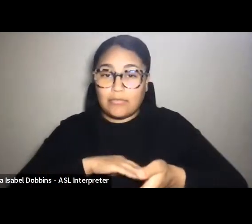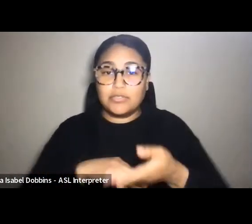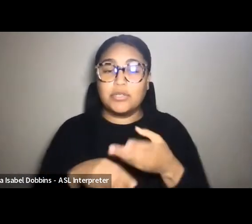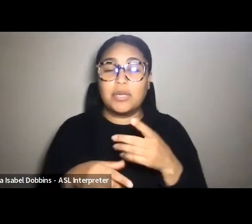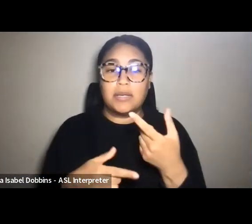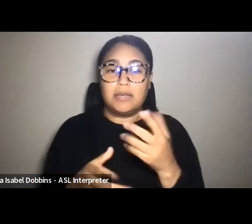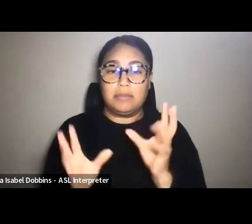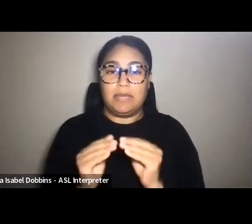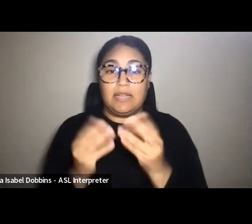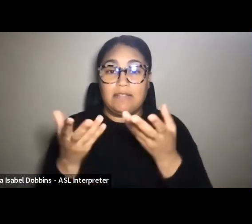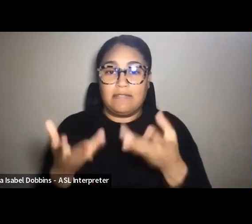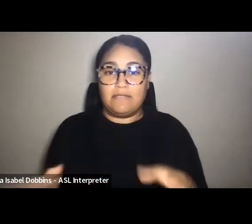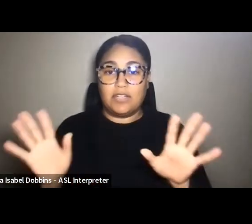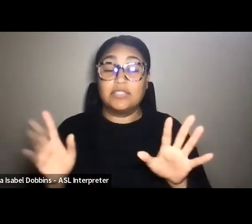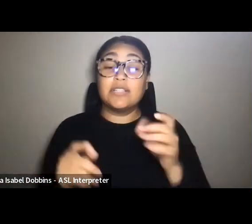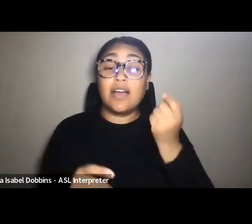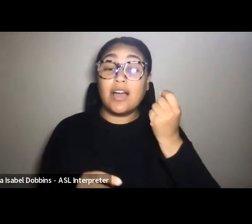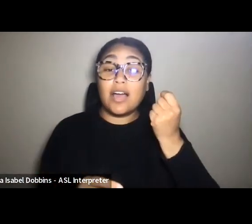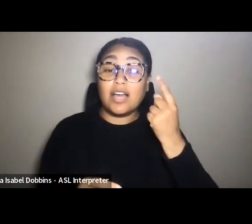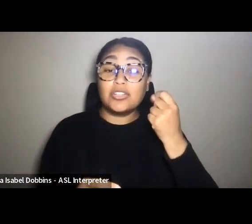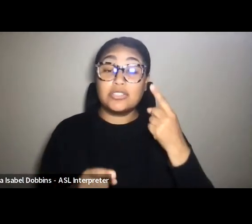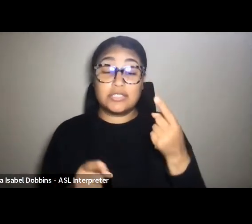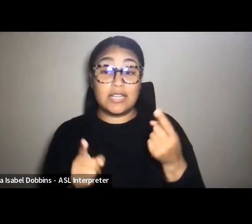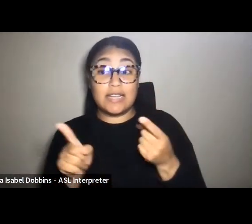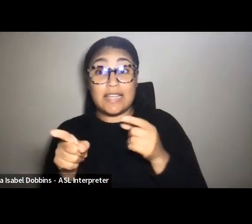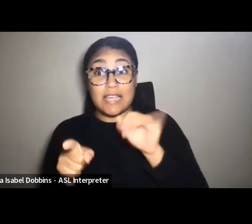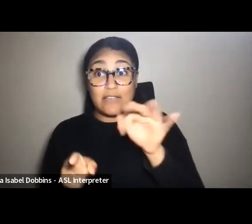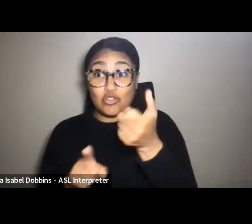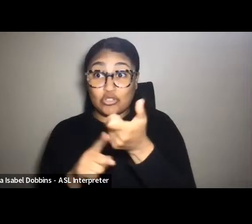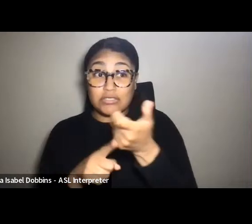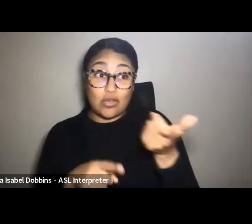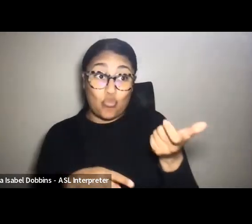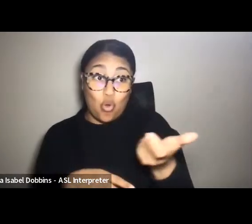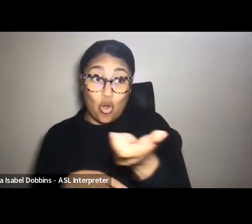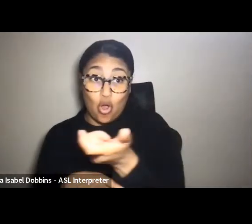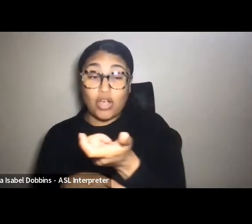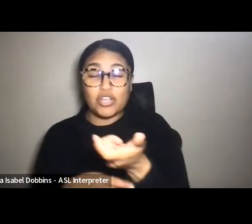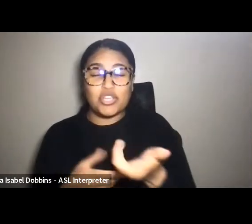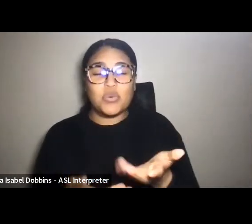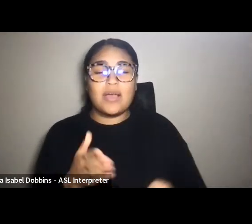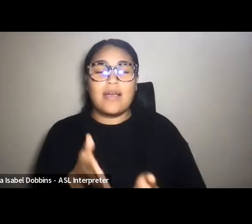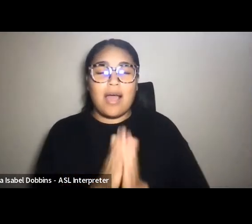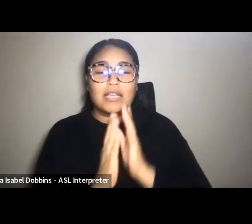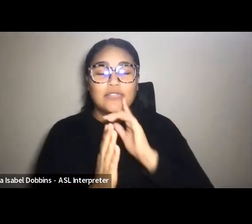ended. Viewers may request additional accommodations by calling